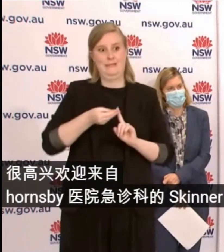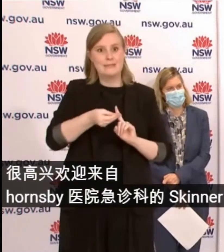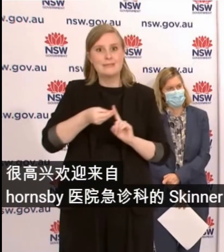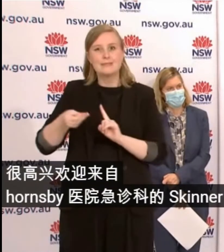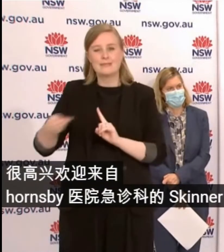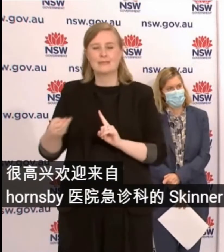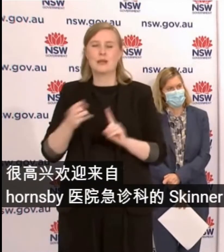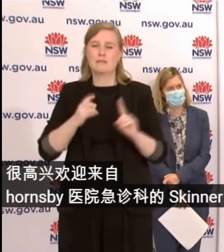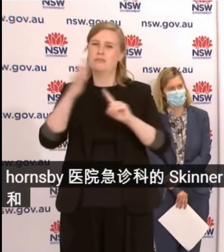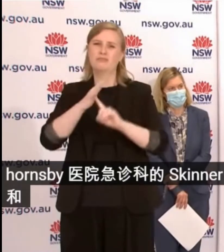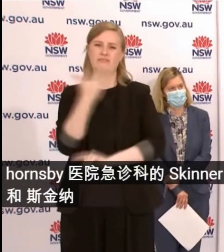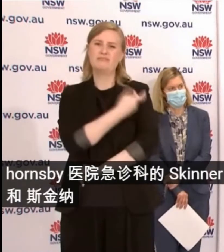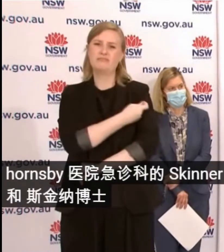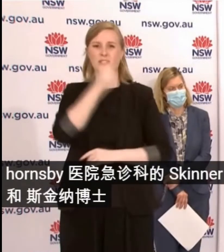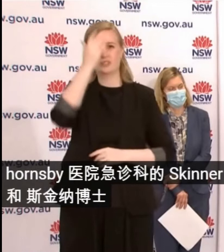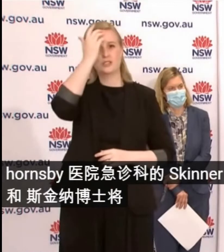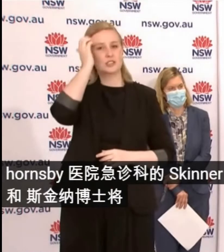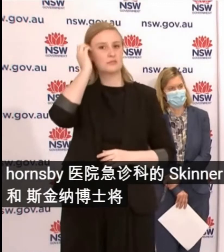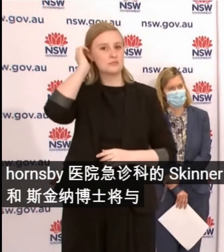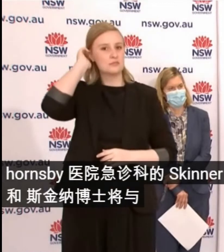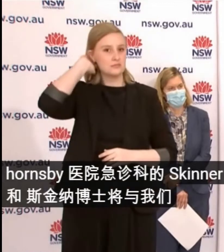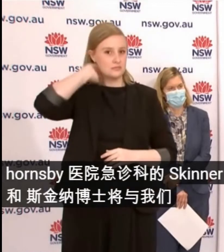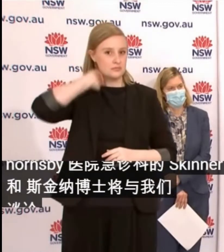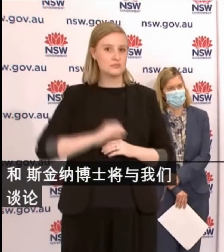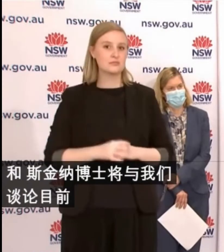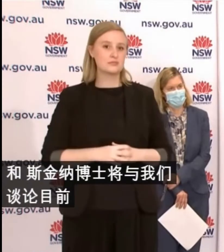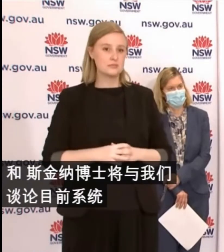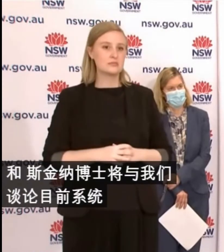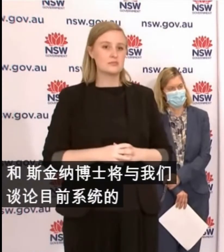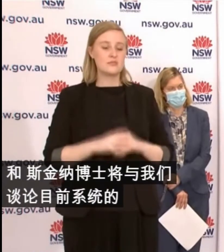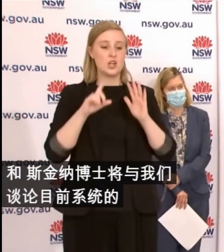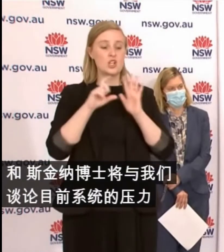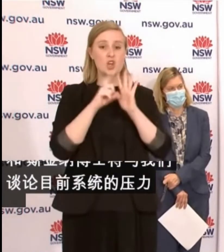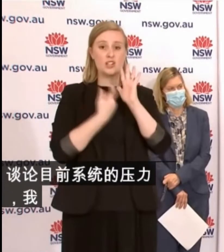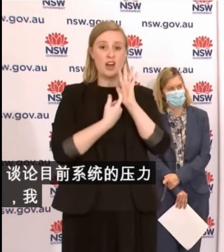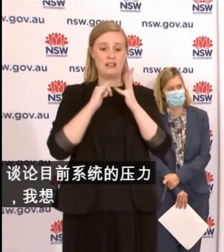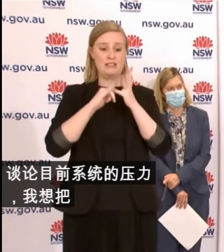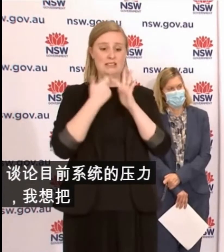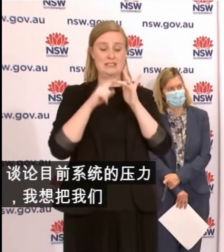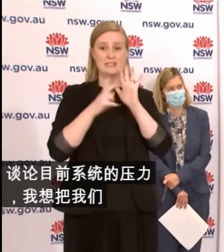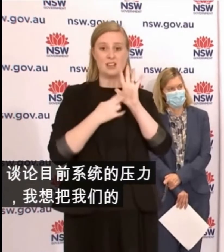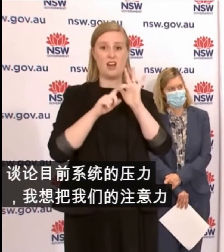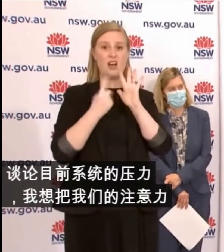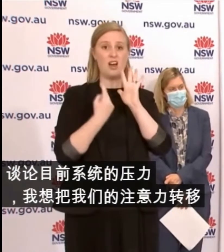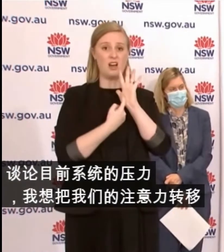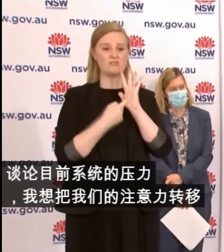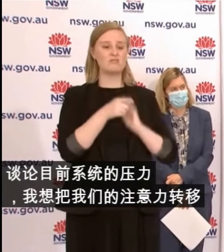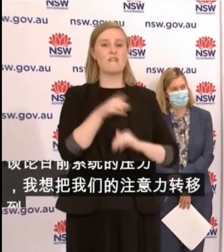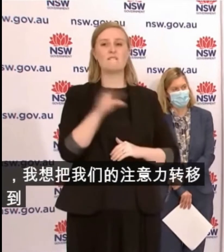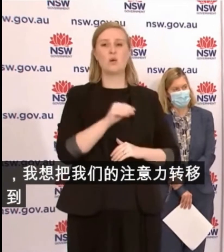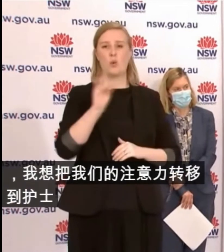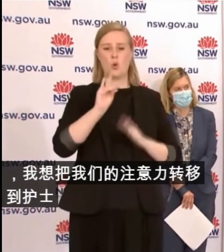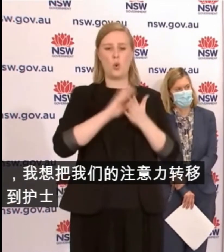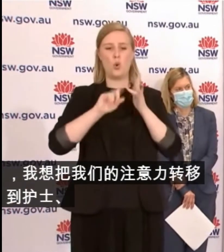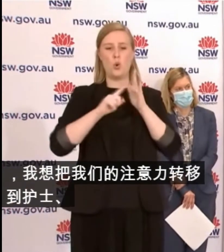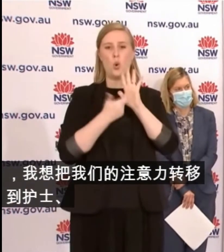Hornsby Hospital, and Dr. Skinner is going to talk to us about the pressure on the system at the moment, and I want to turn our attention to